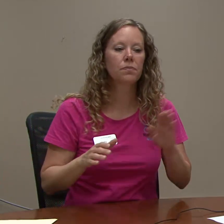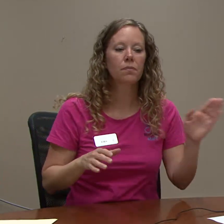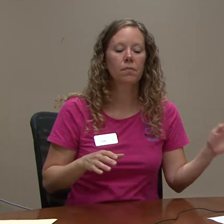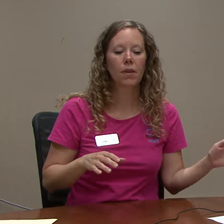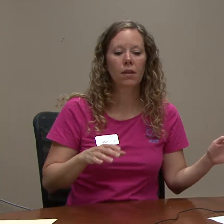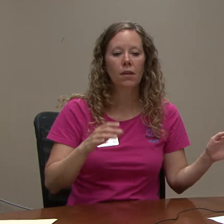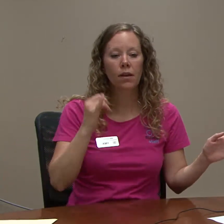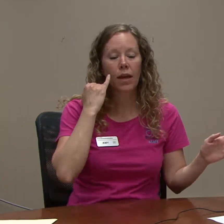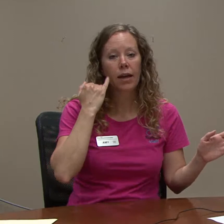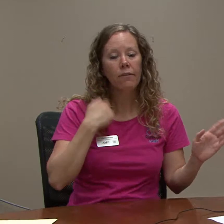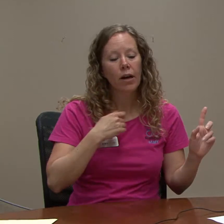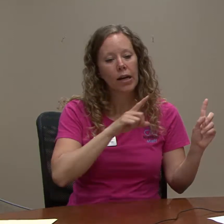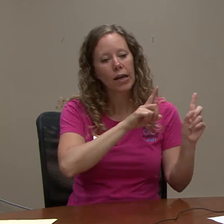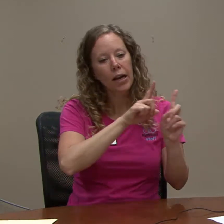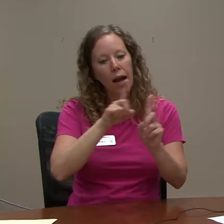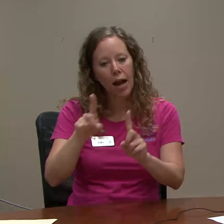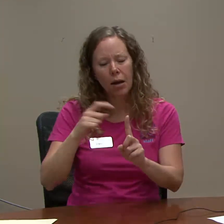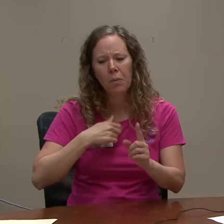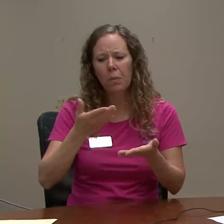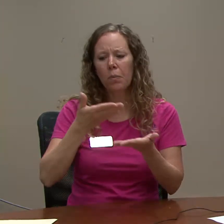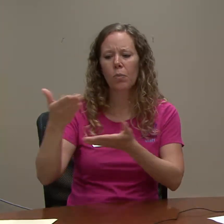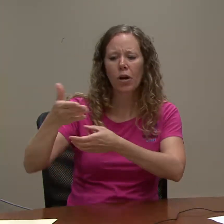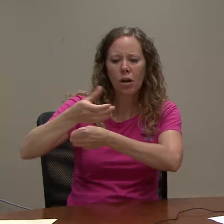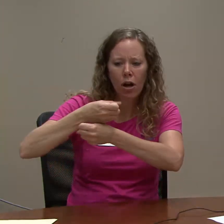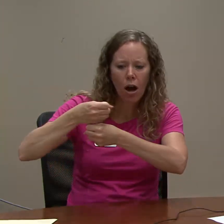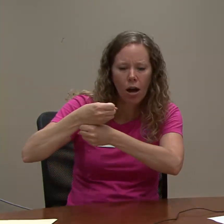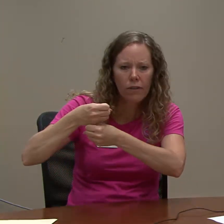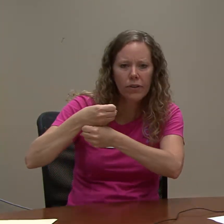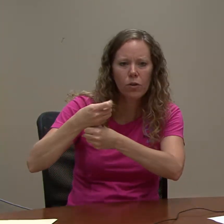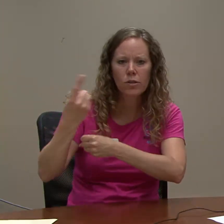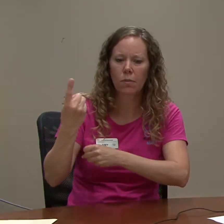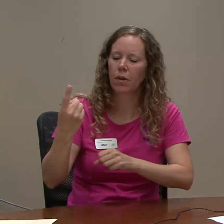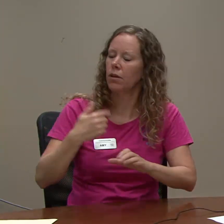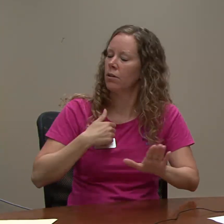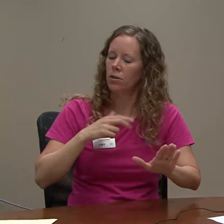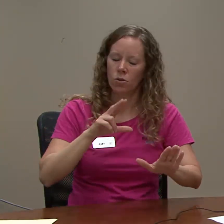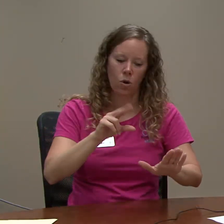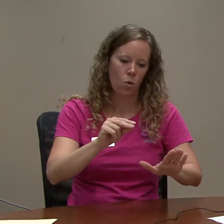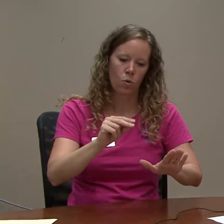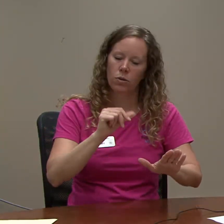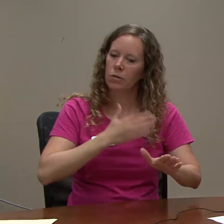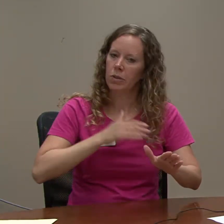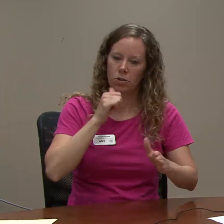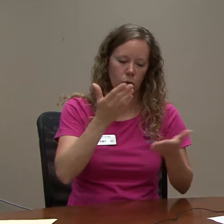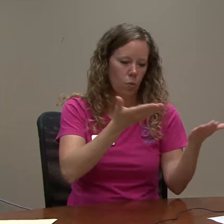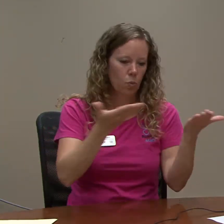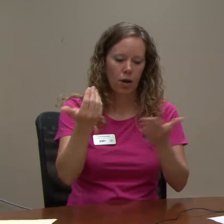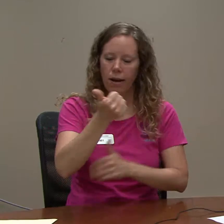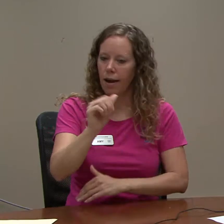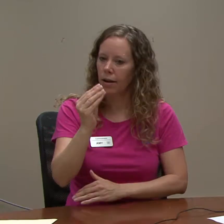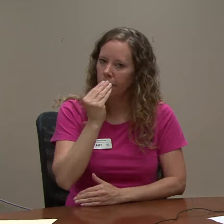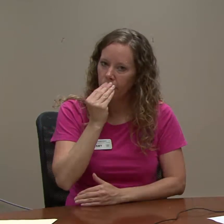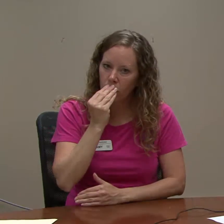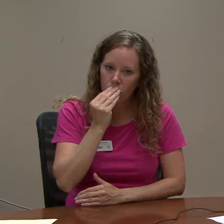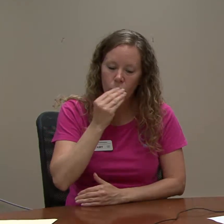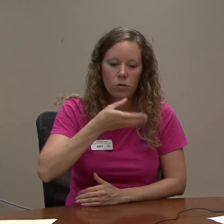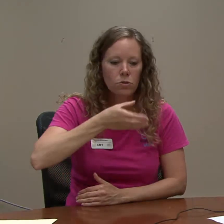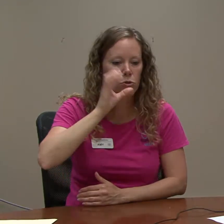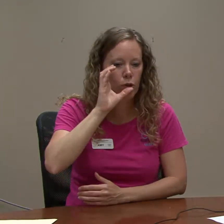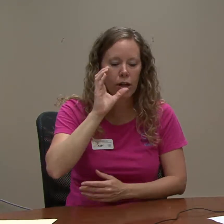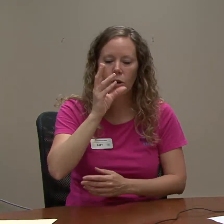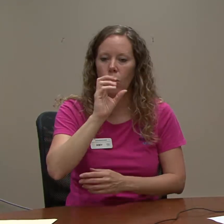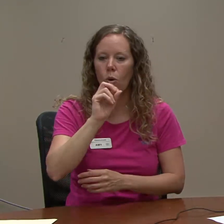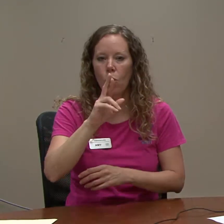came, they could bring like a coffee or something for their family member. The answer is no. Please do not bring any food or drink or pets to this